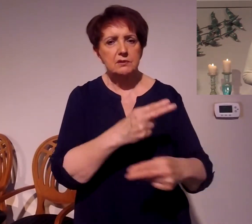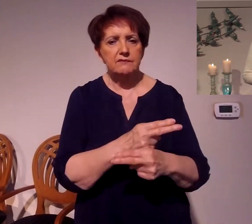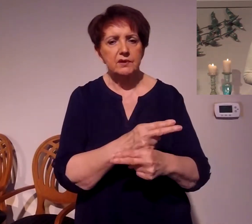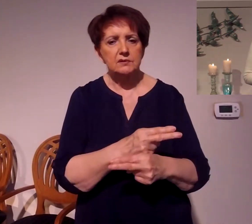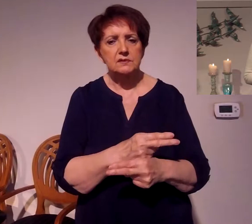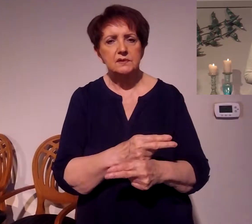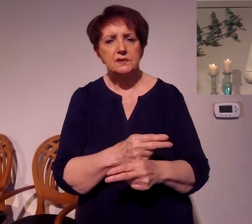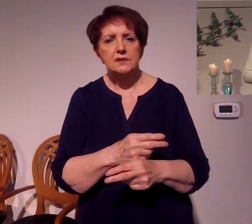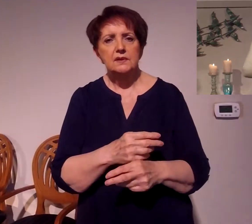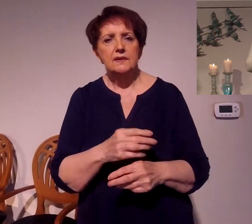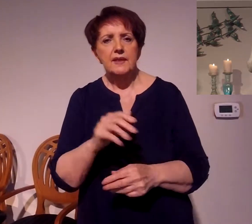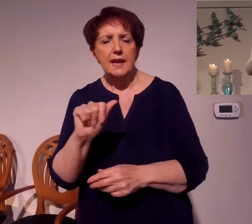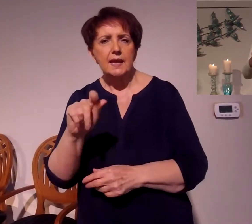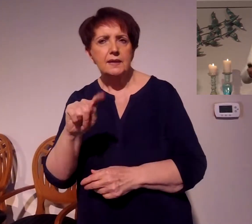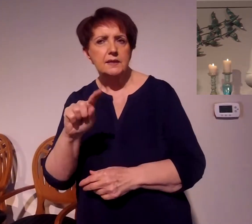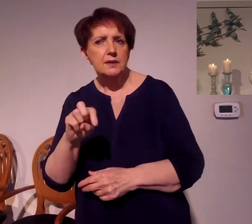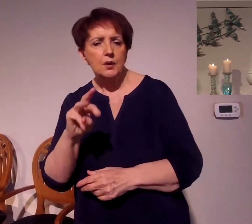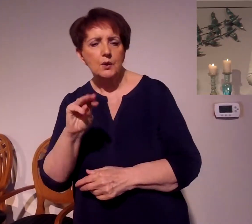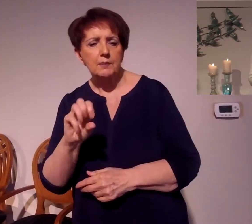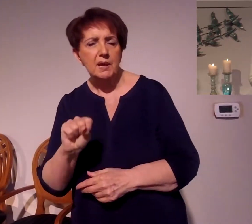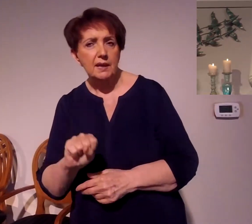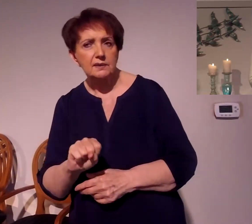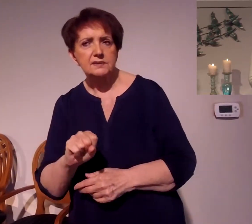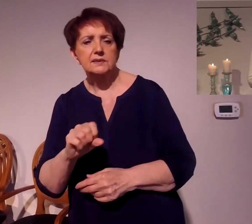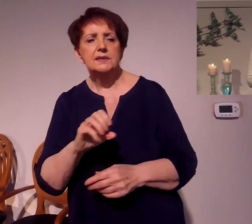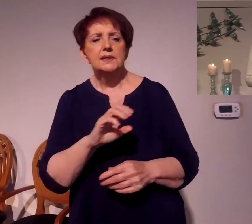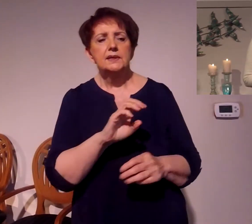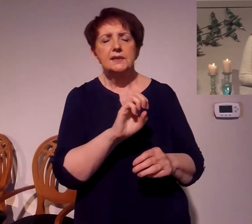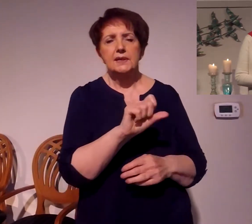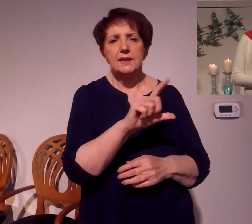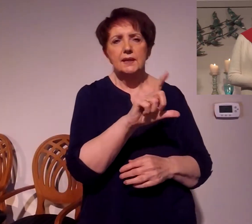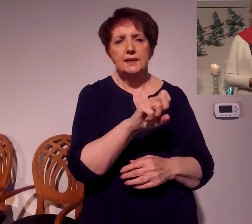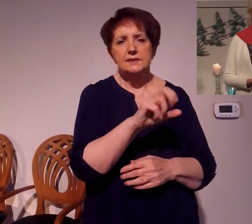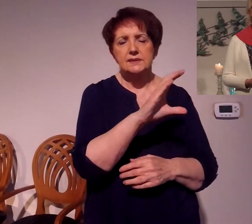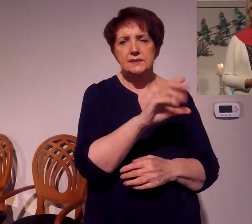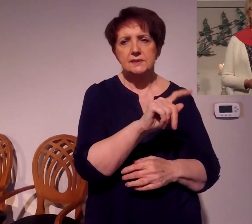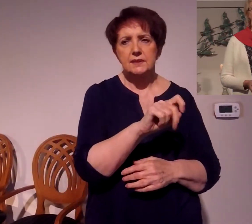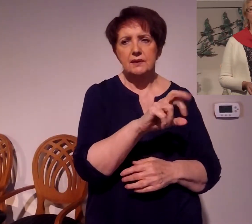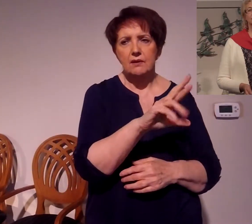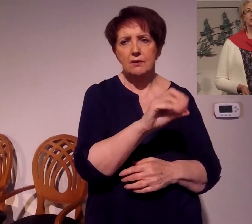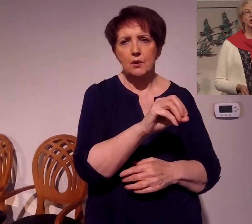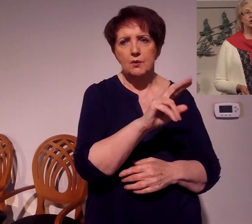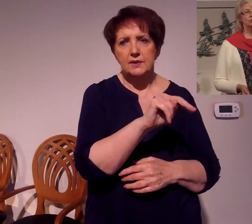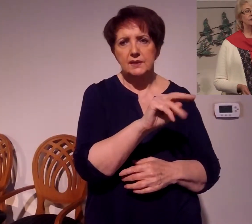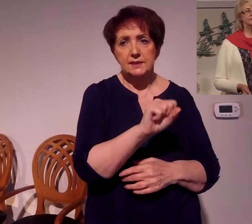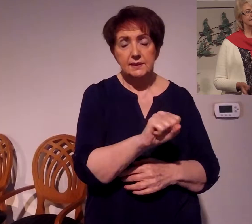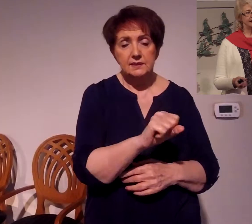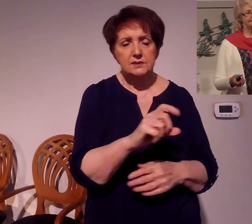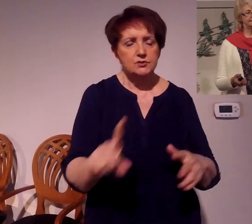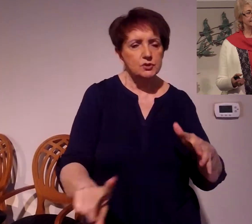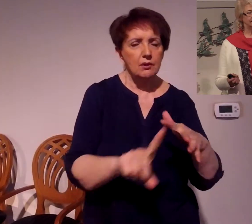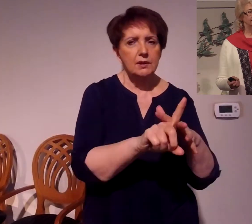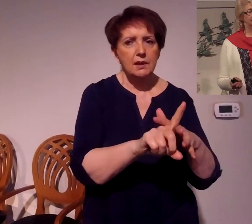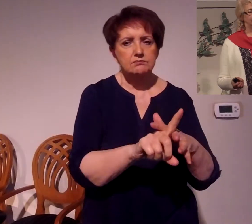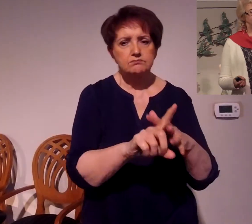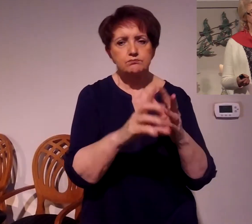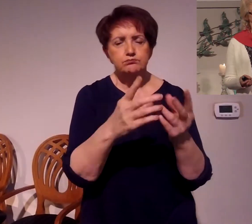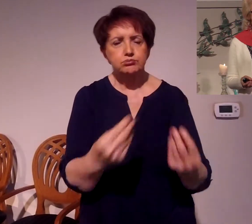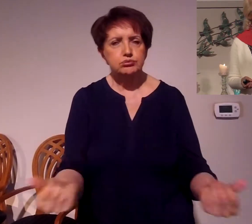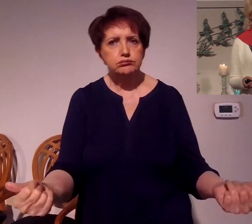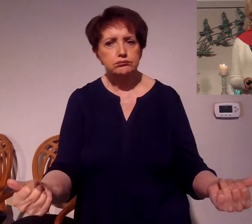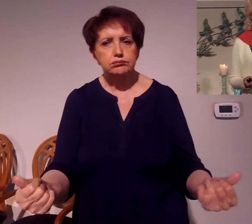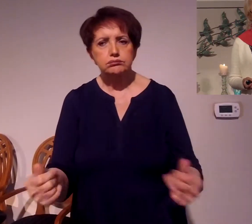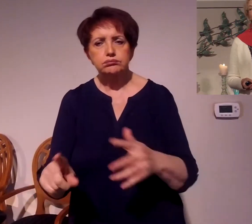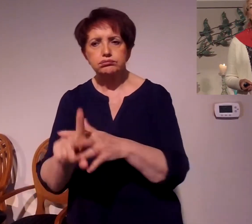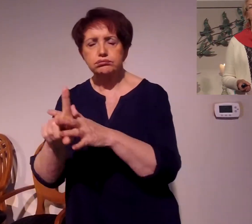of existence to create and experience life. And so this idea is